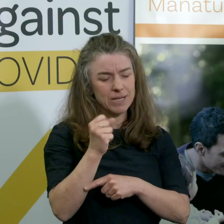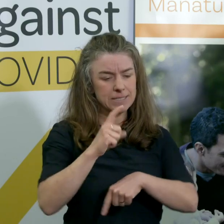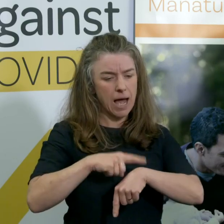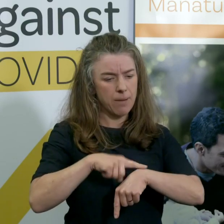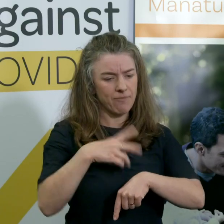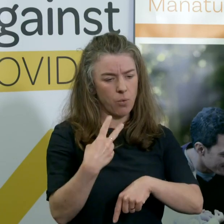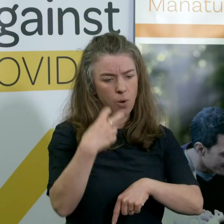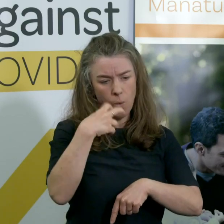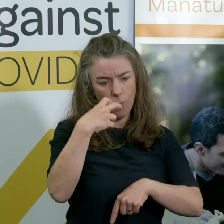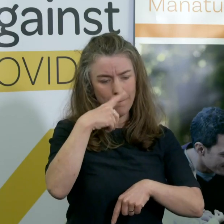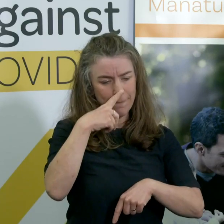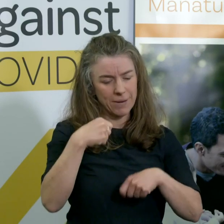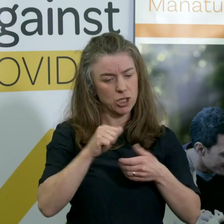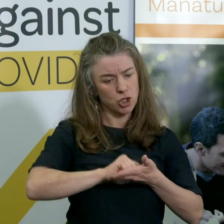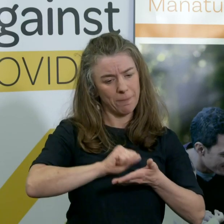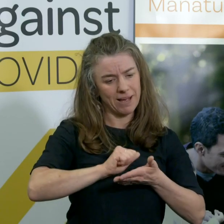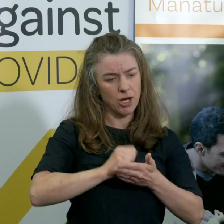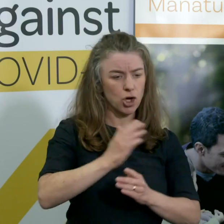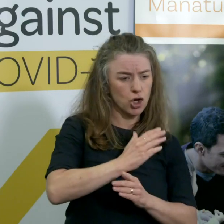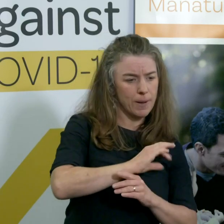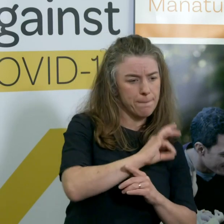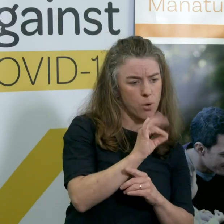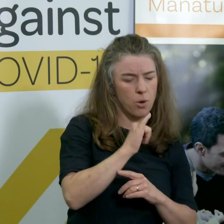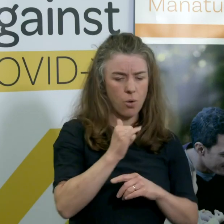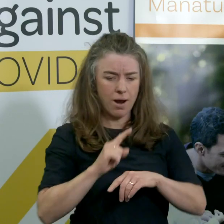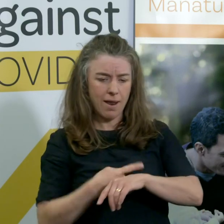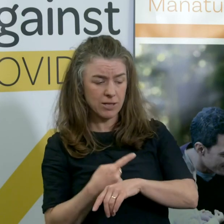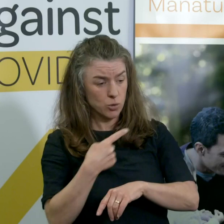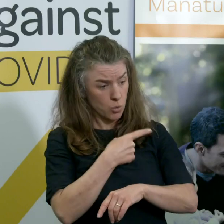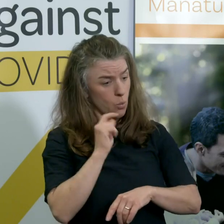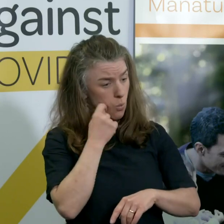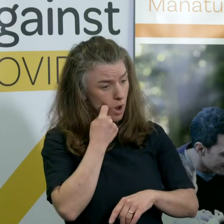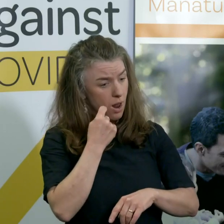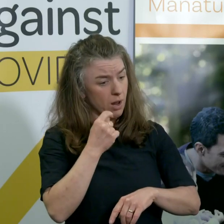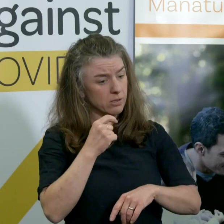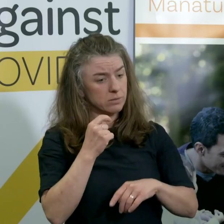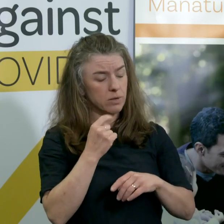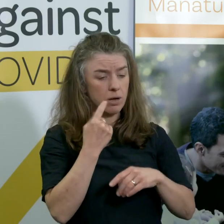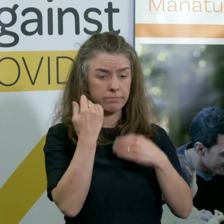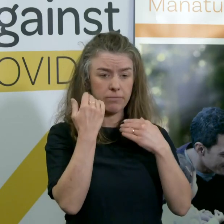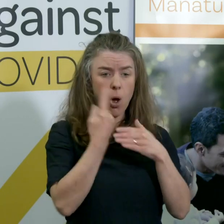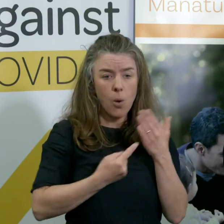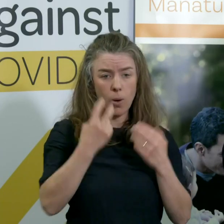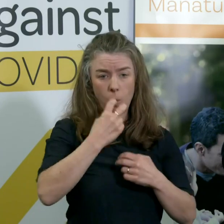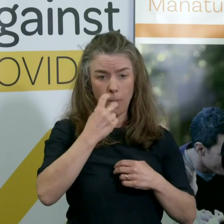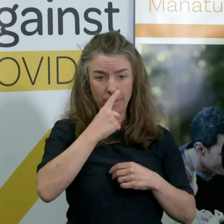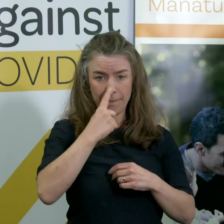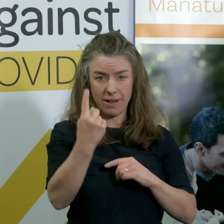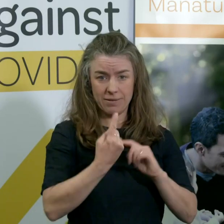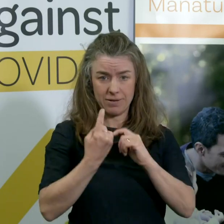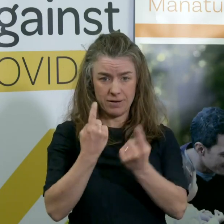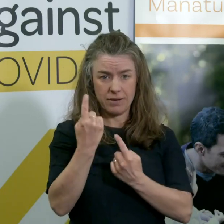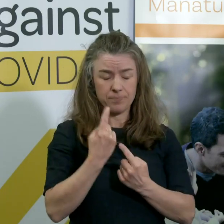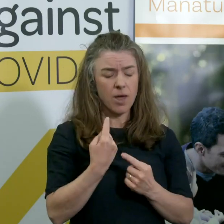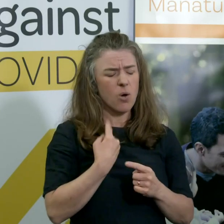can come and shop earlier or later? Are you looking at changing store times or allowing such a thing? I'll talk on